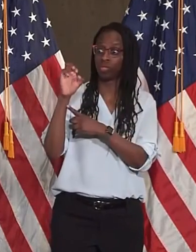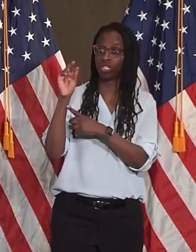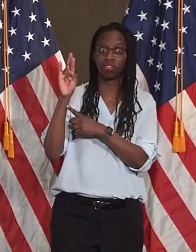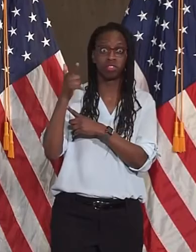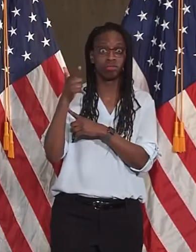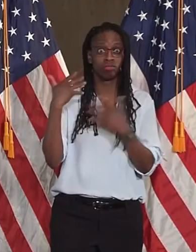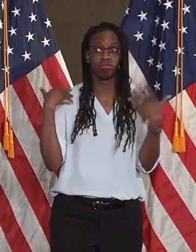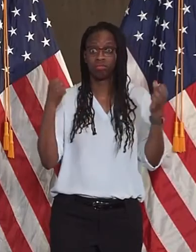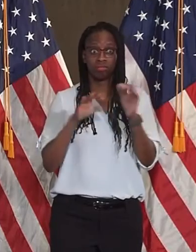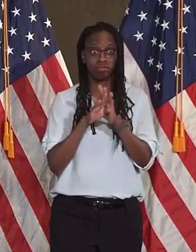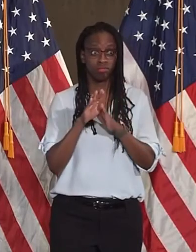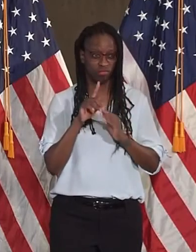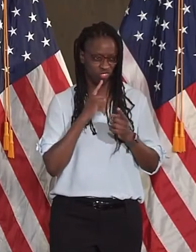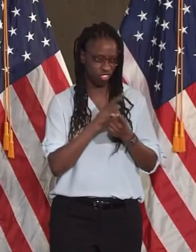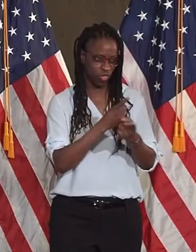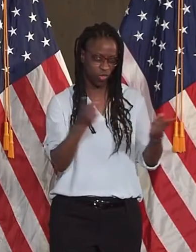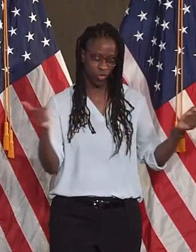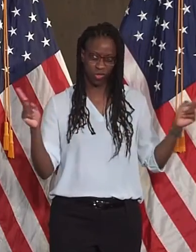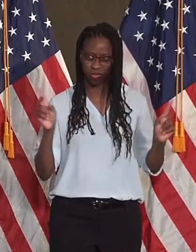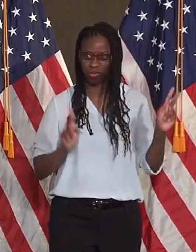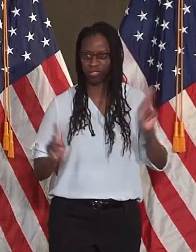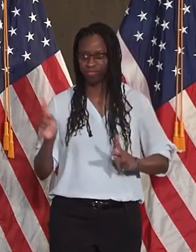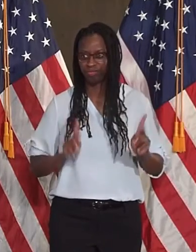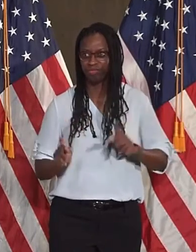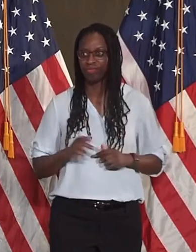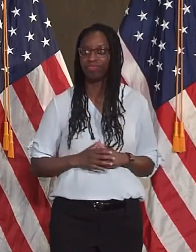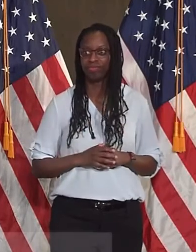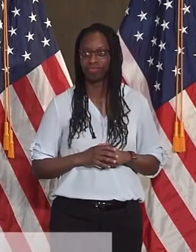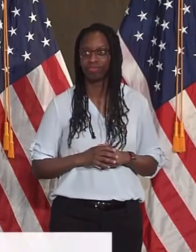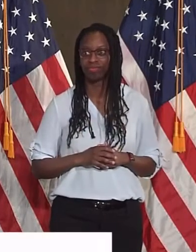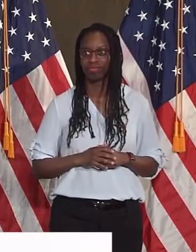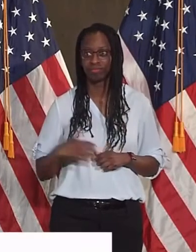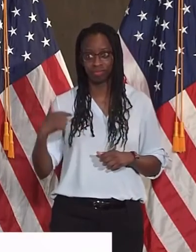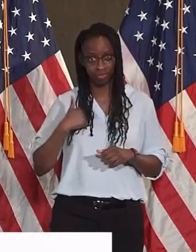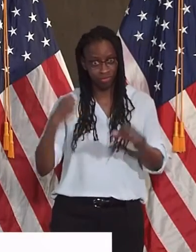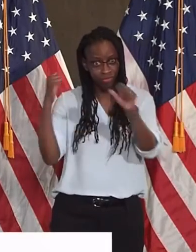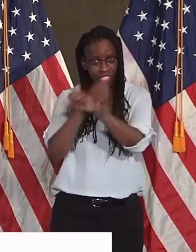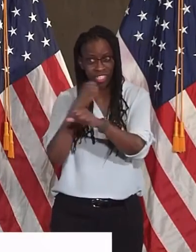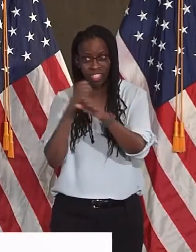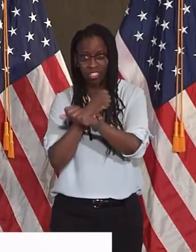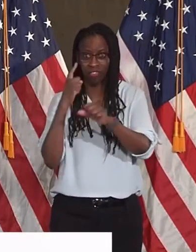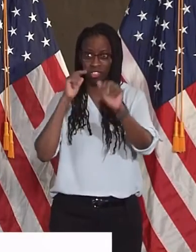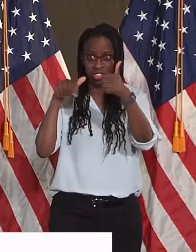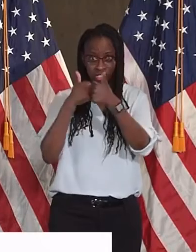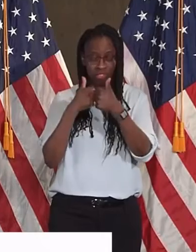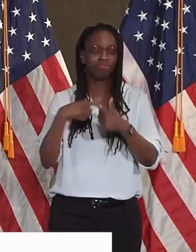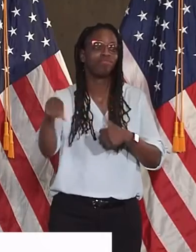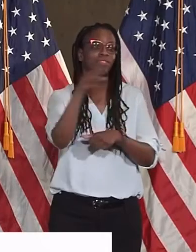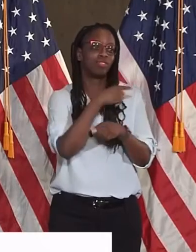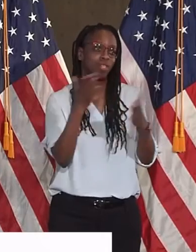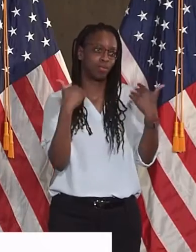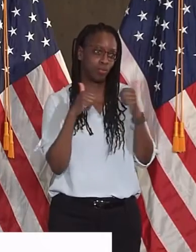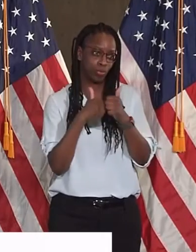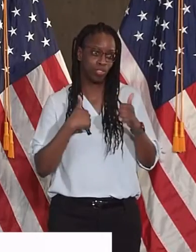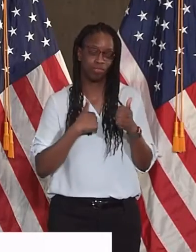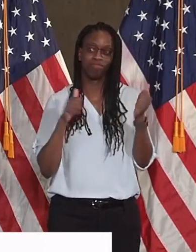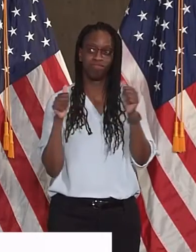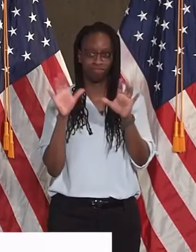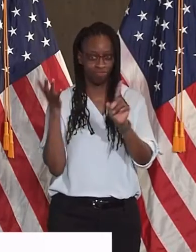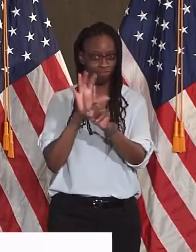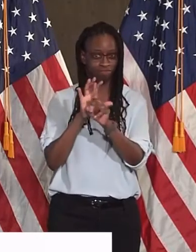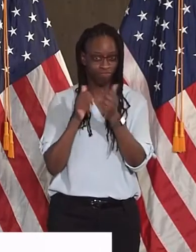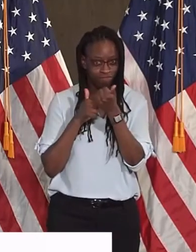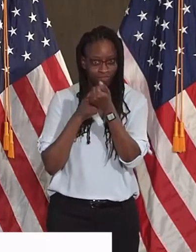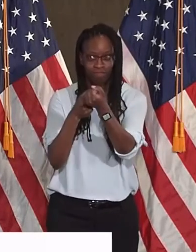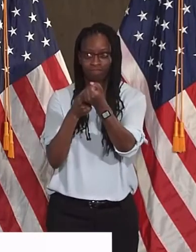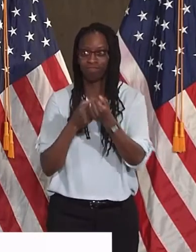to tackle the longer-term challenges that we face together, from racial justice to environmental justice,